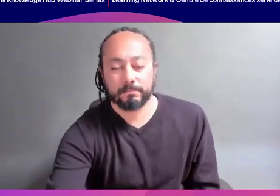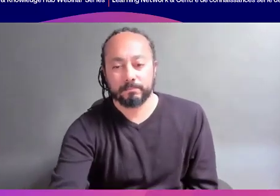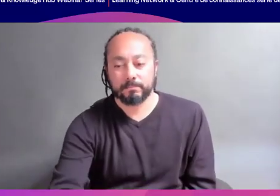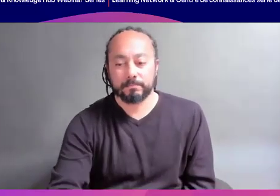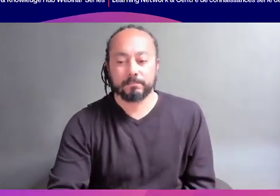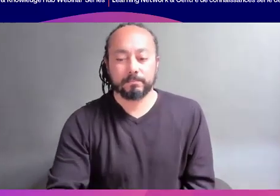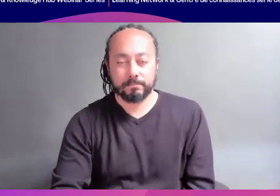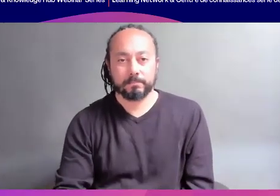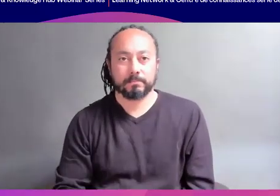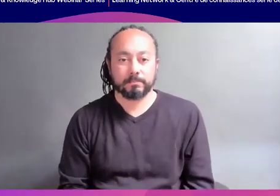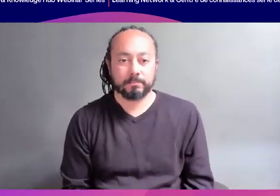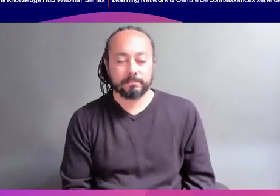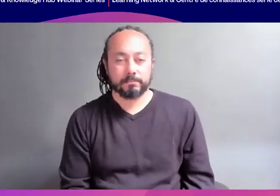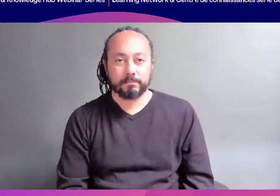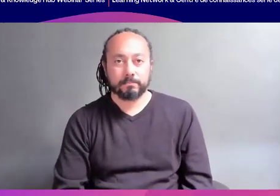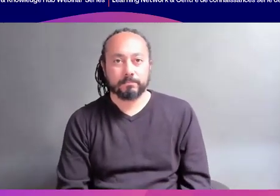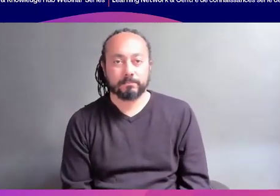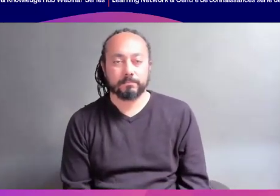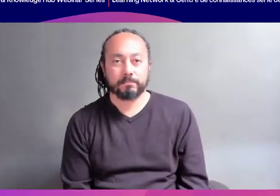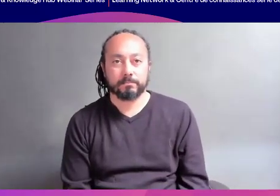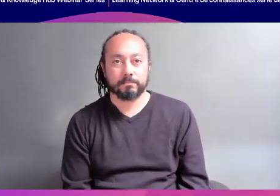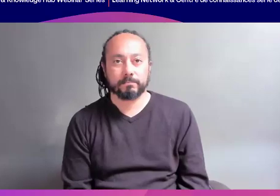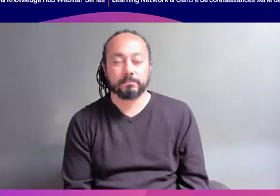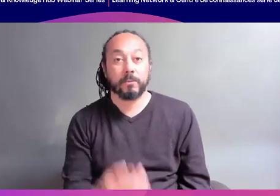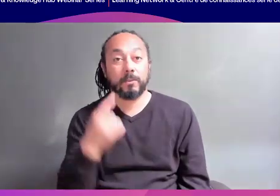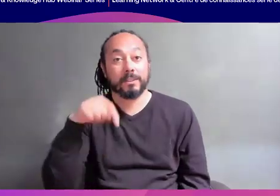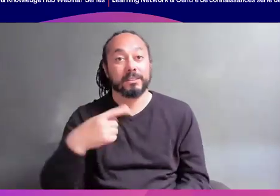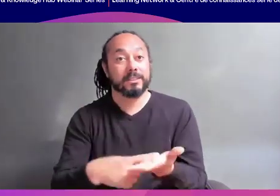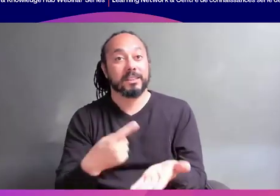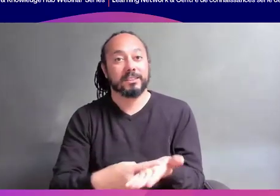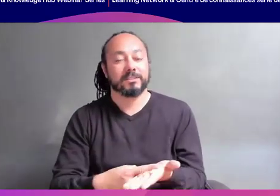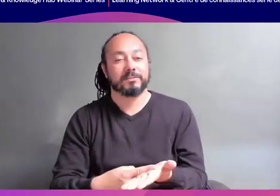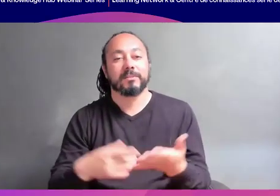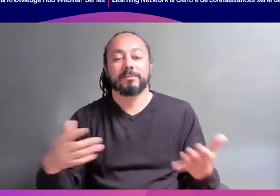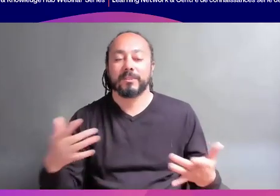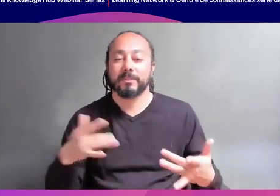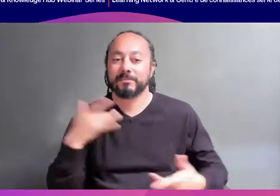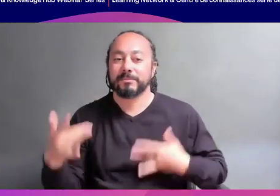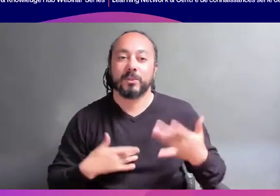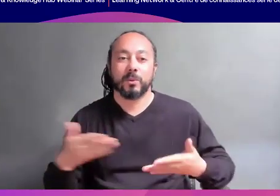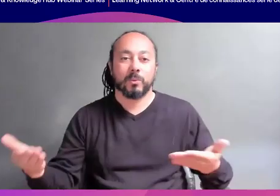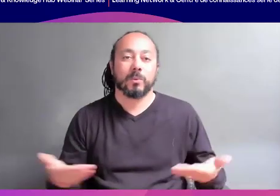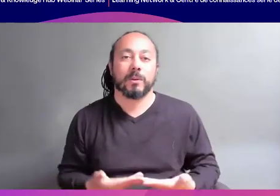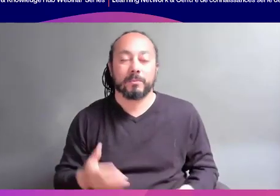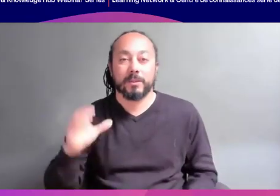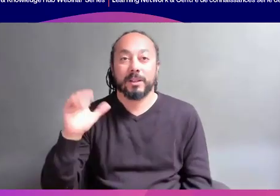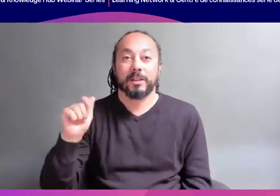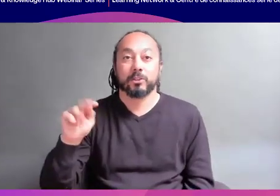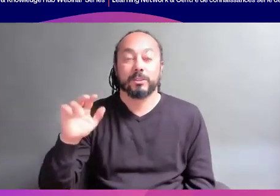For today's discussion and presentation, I'm very pleased to welcome Katrina Brown, Lorraine